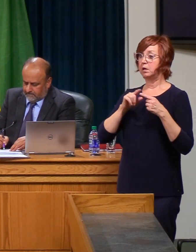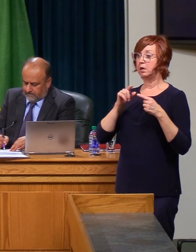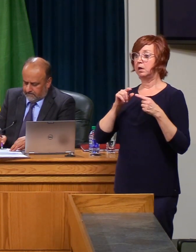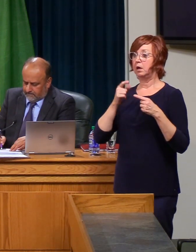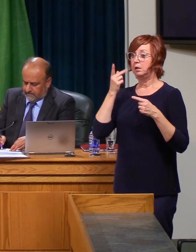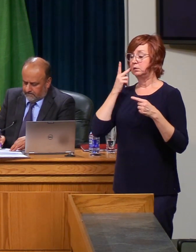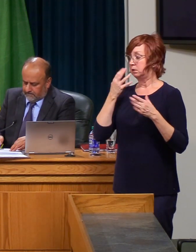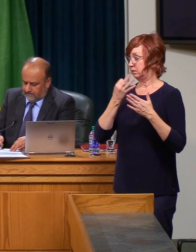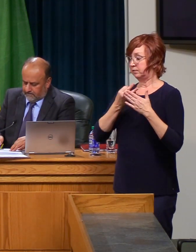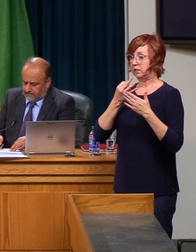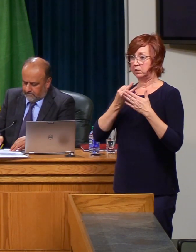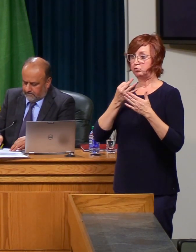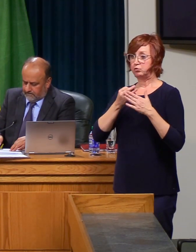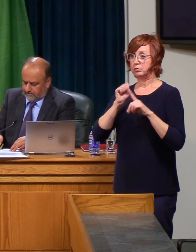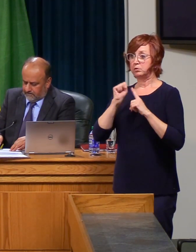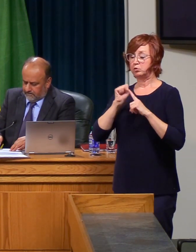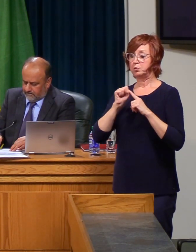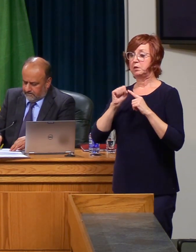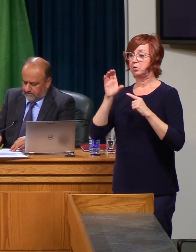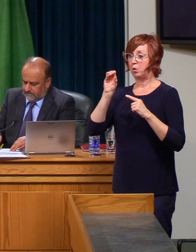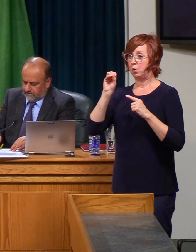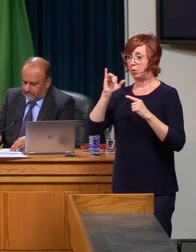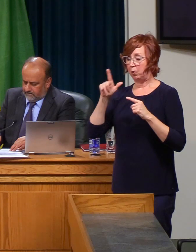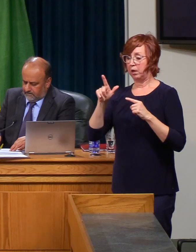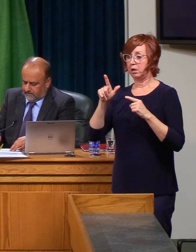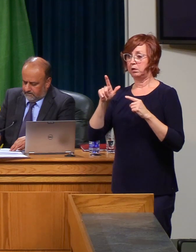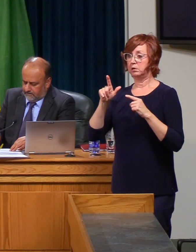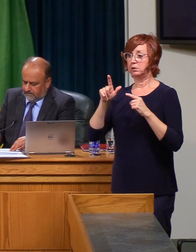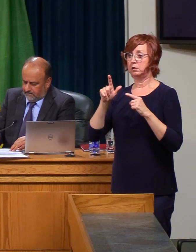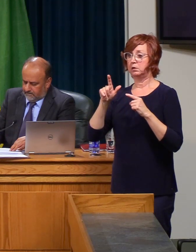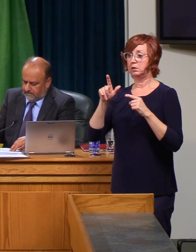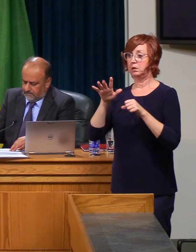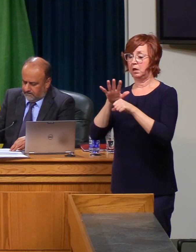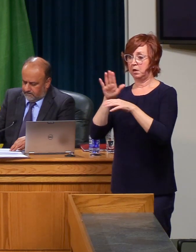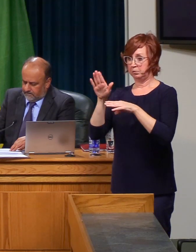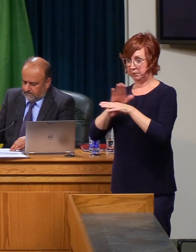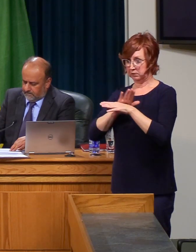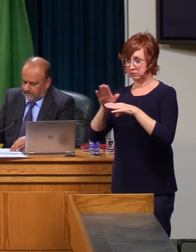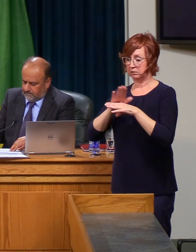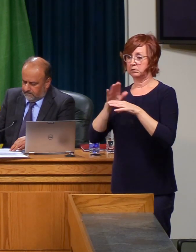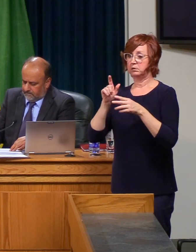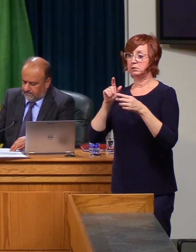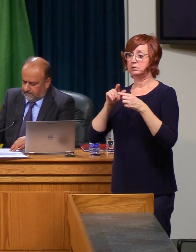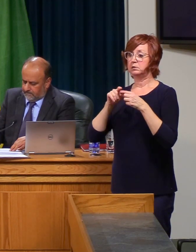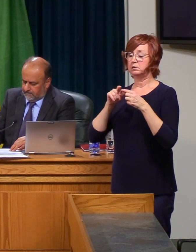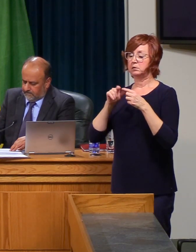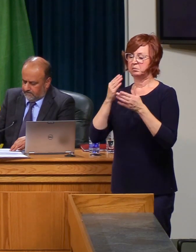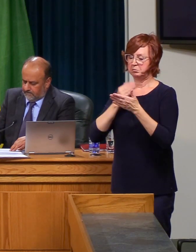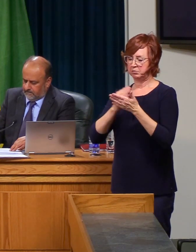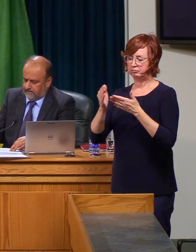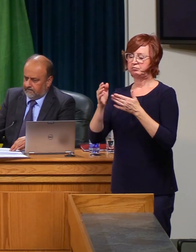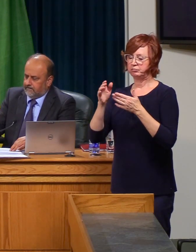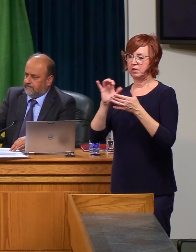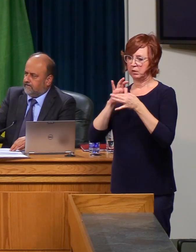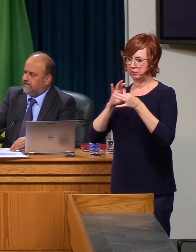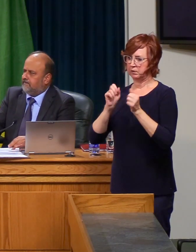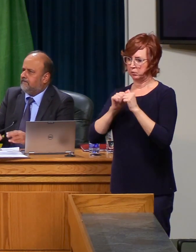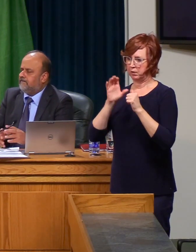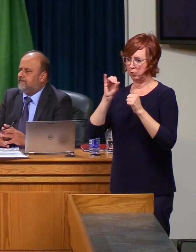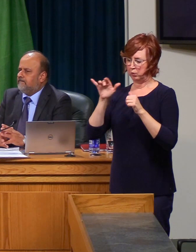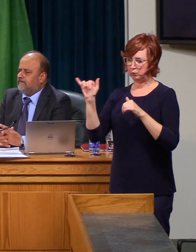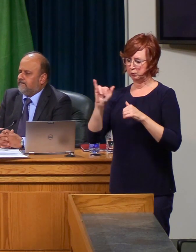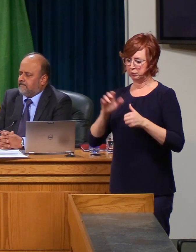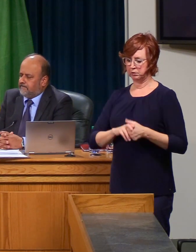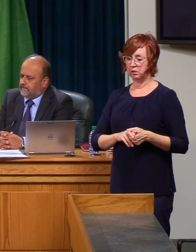industry, but on those that are employed in that industry and others, with some of the business impacts that are here. Self-employed